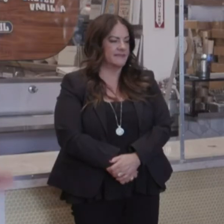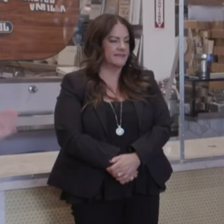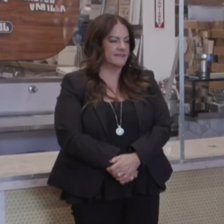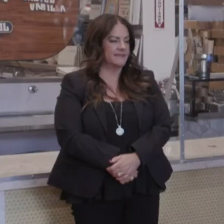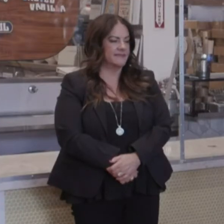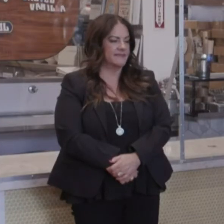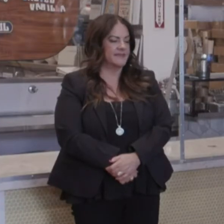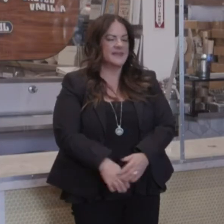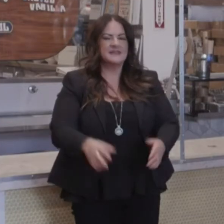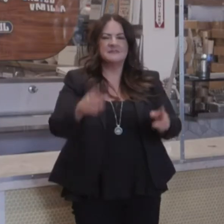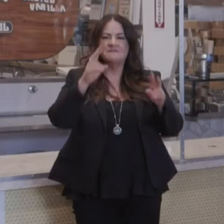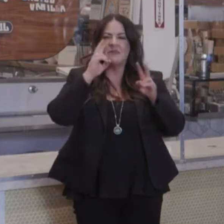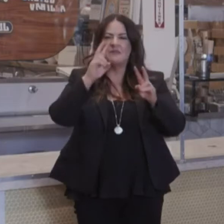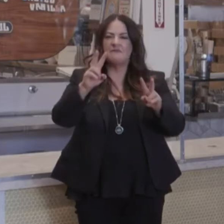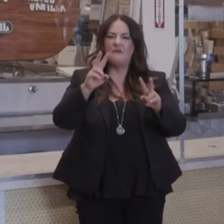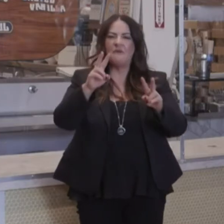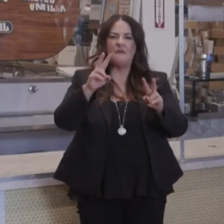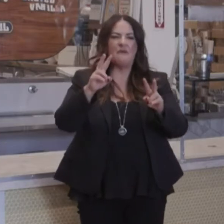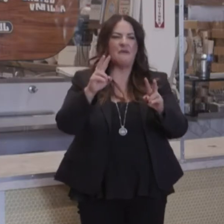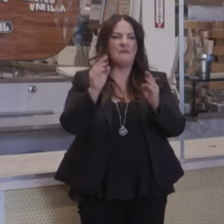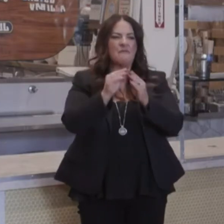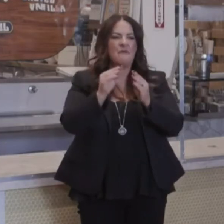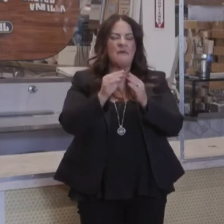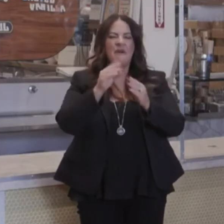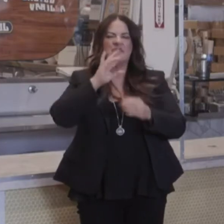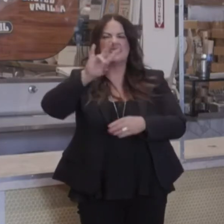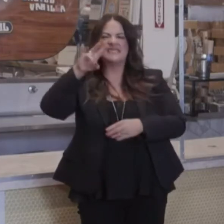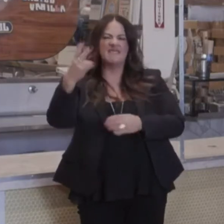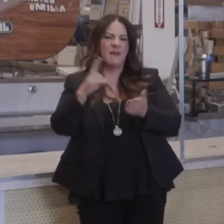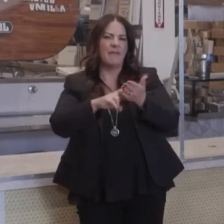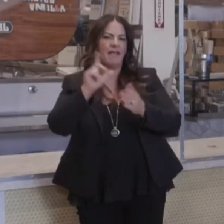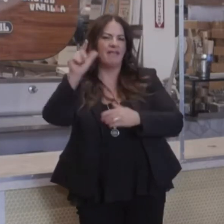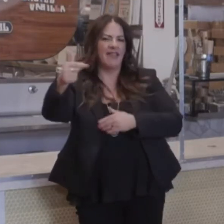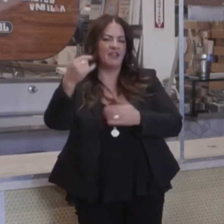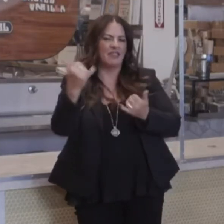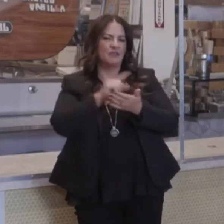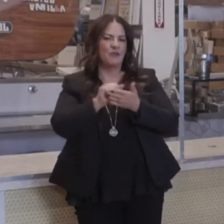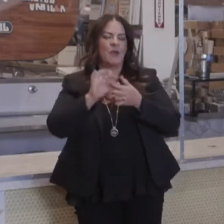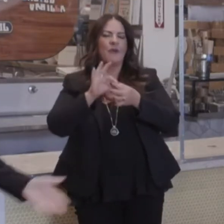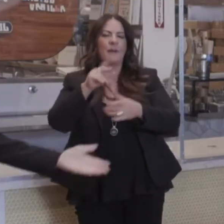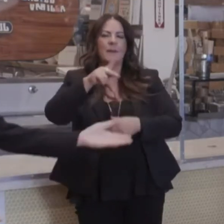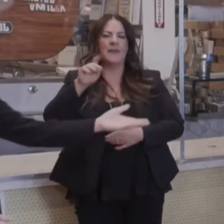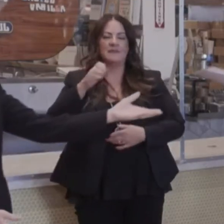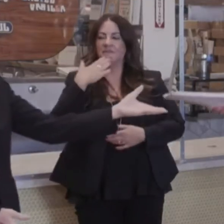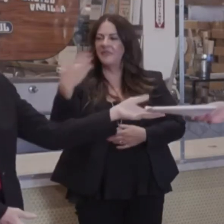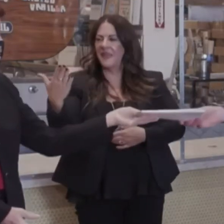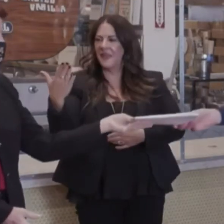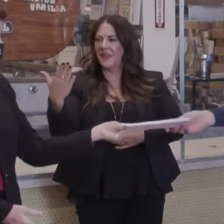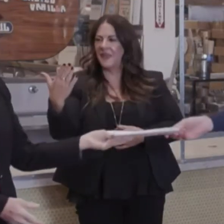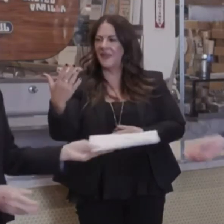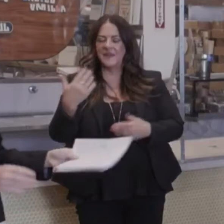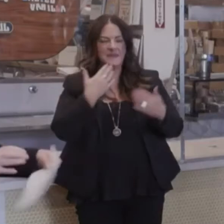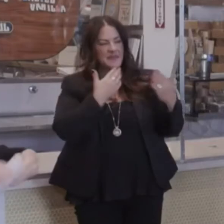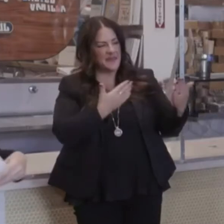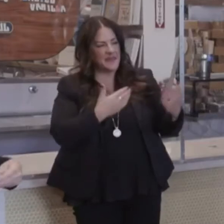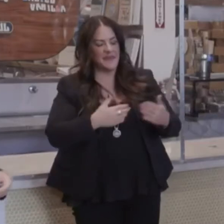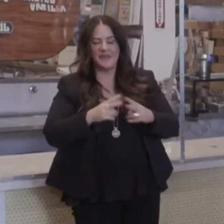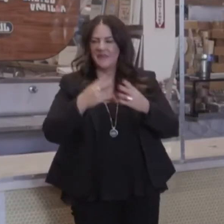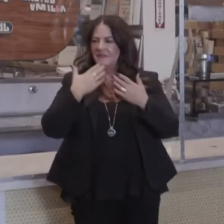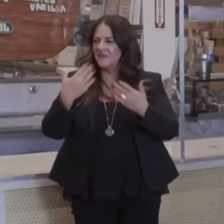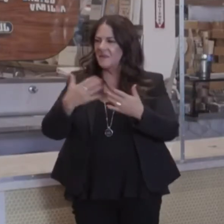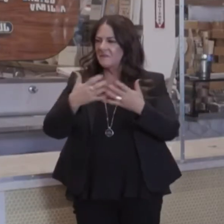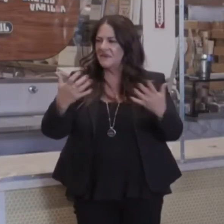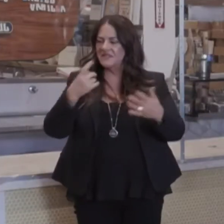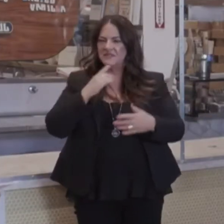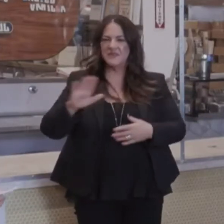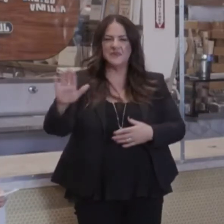Look forward to the 7th on the PPE later this week. Mr. Speaker. Thank you. Thank you very much. Thank you very much. Thank